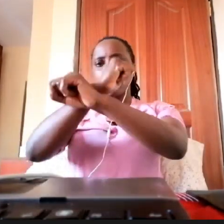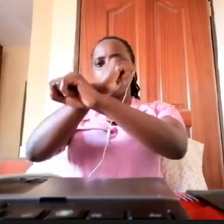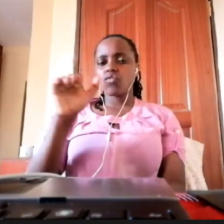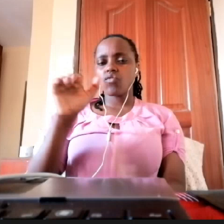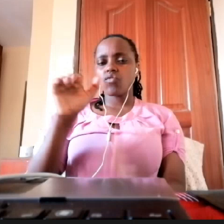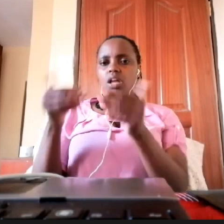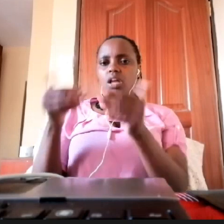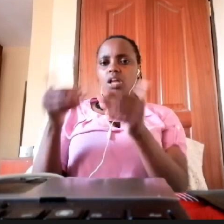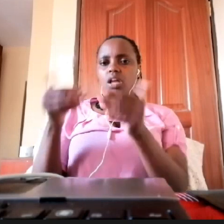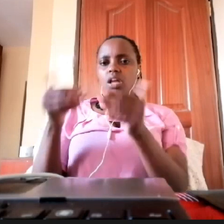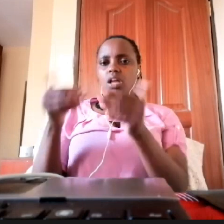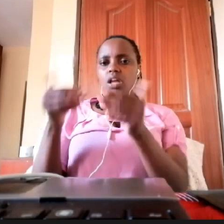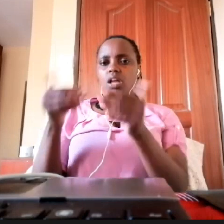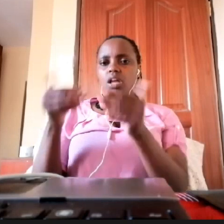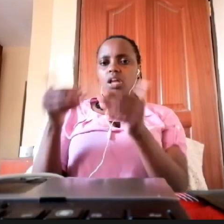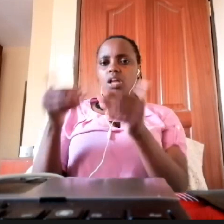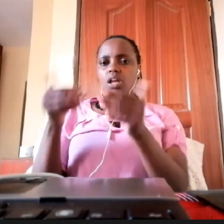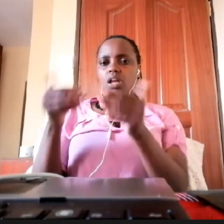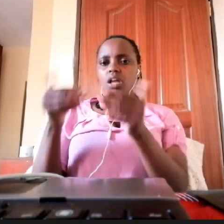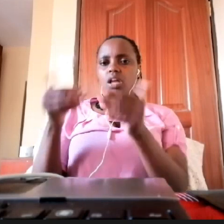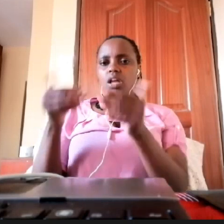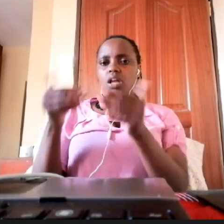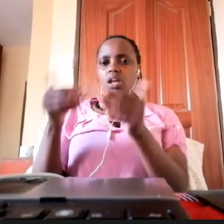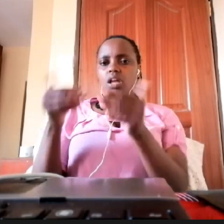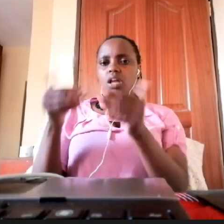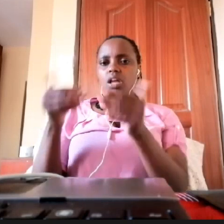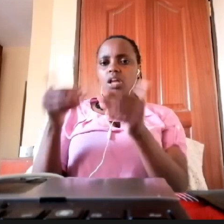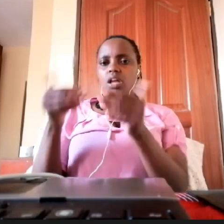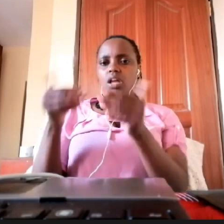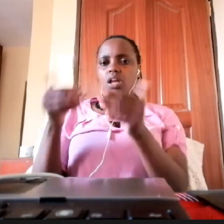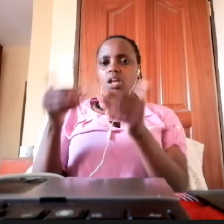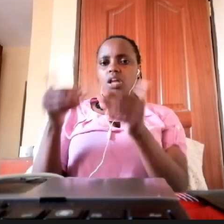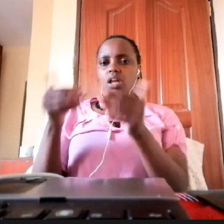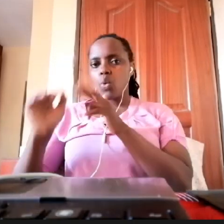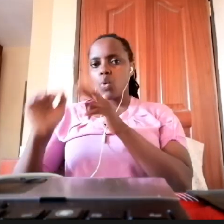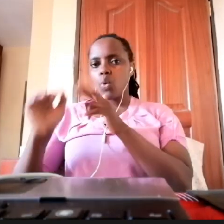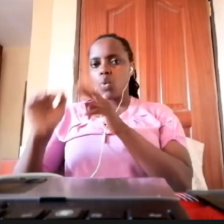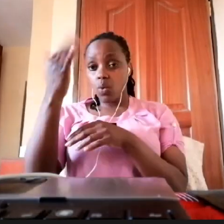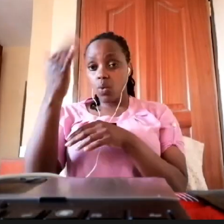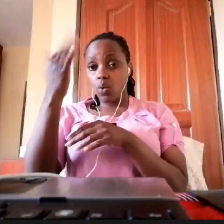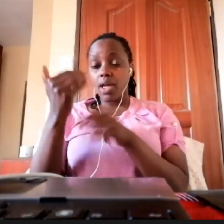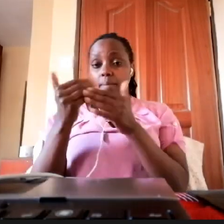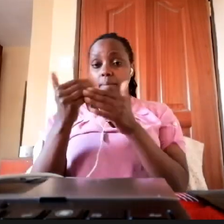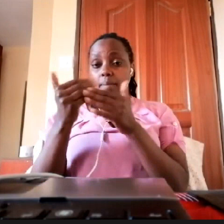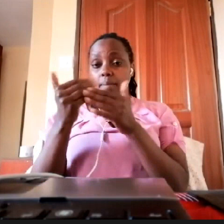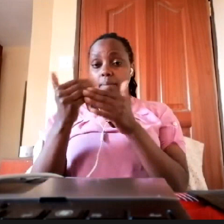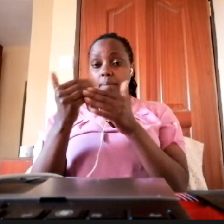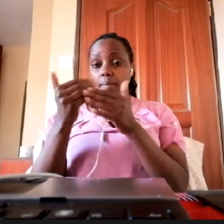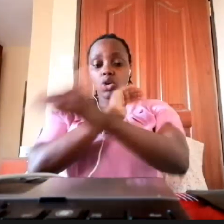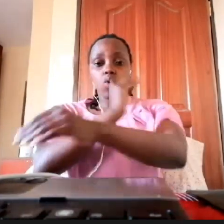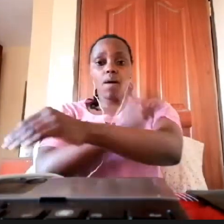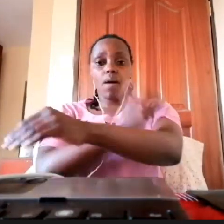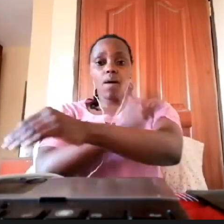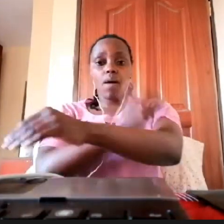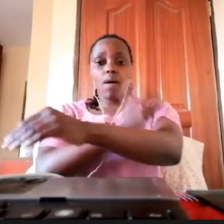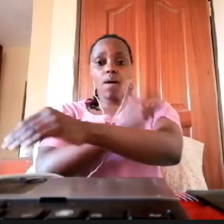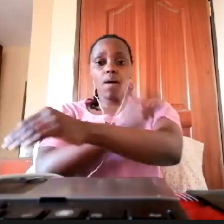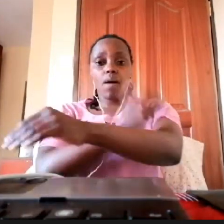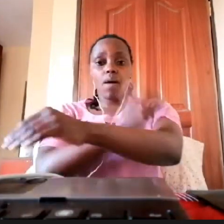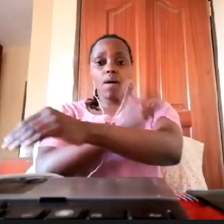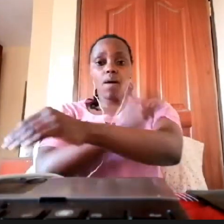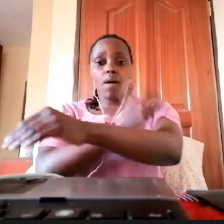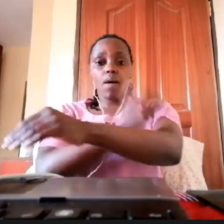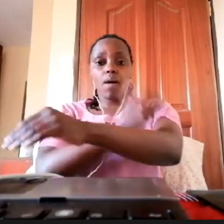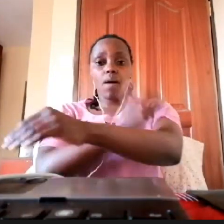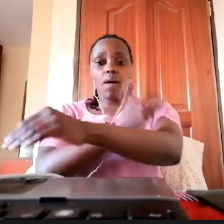to prepare a report. So we requested that from them because they have the technical capacity. So the lesson in this is